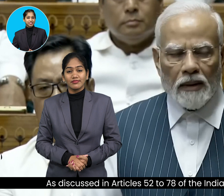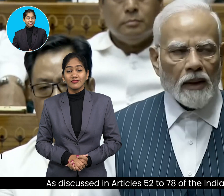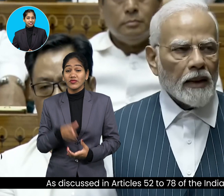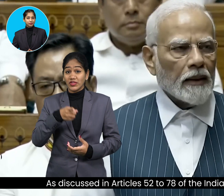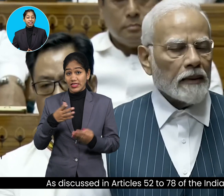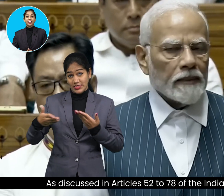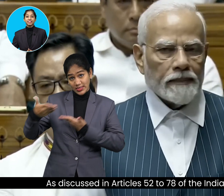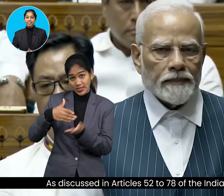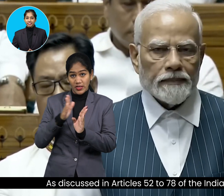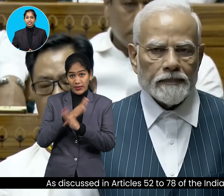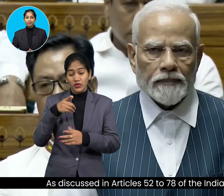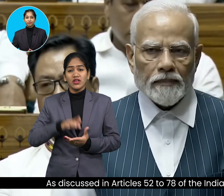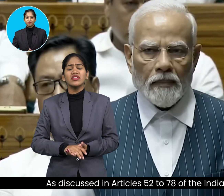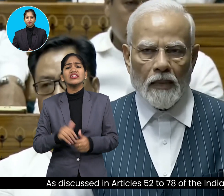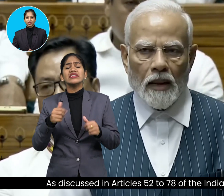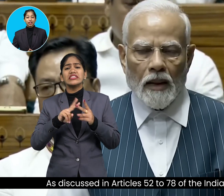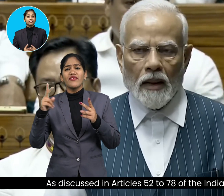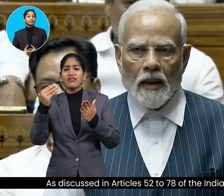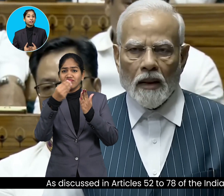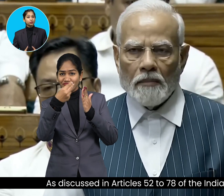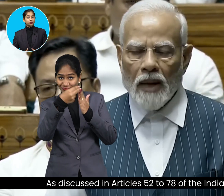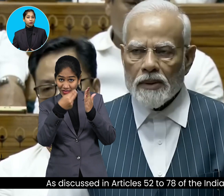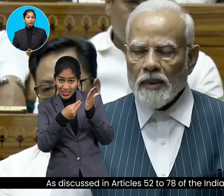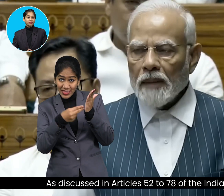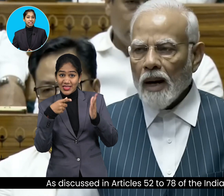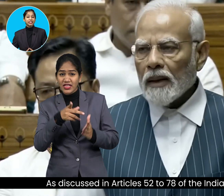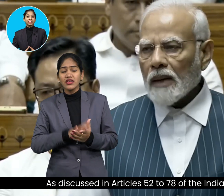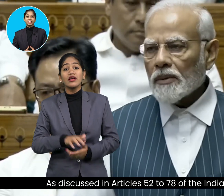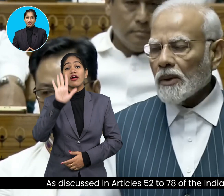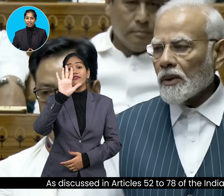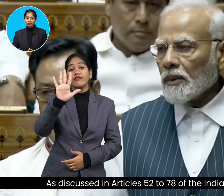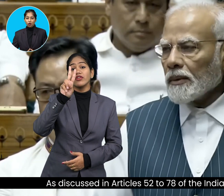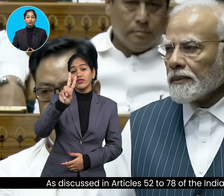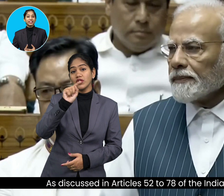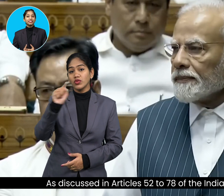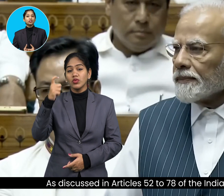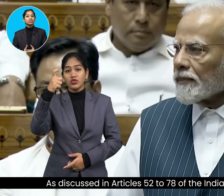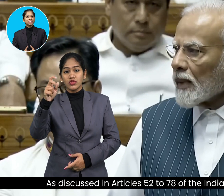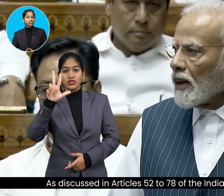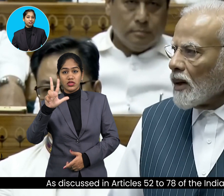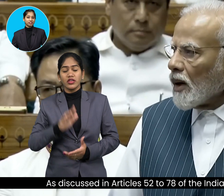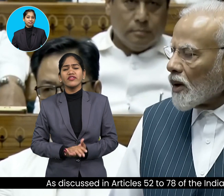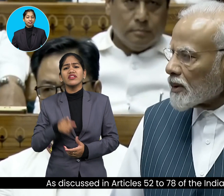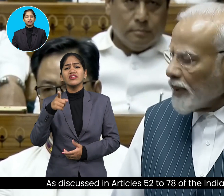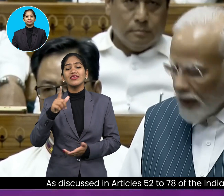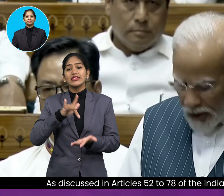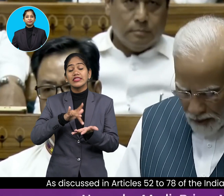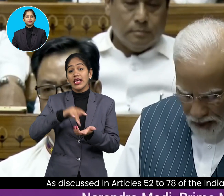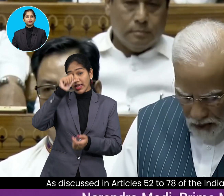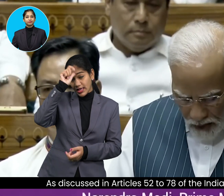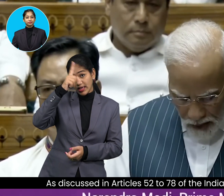As discussed in Articles 52 to 78 of the Indian Constitution.